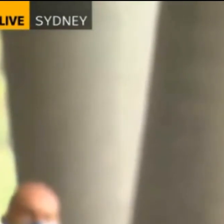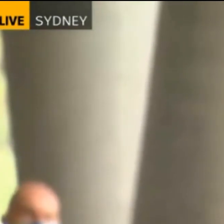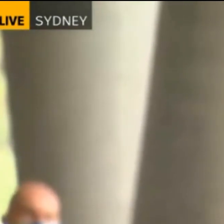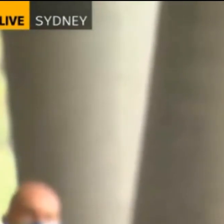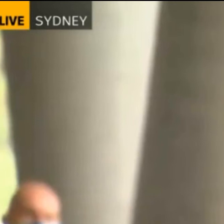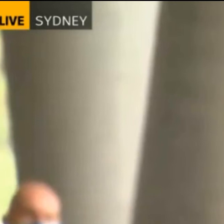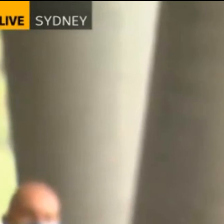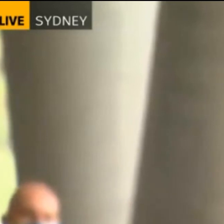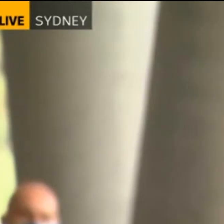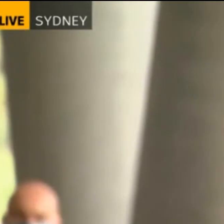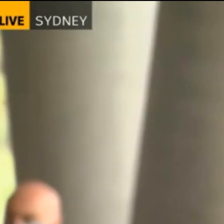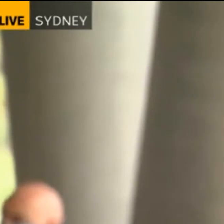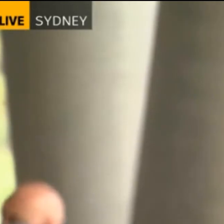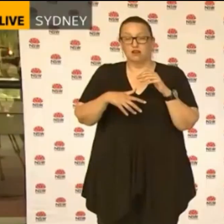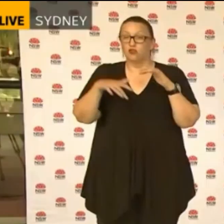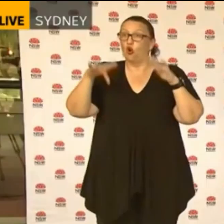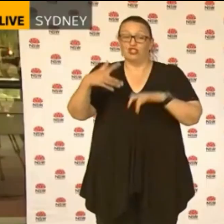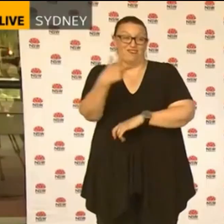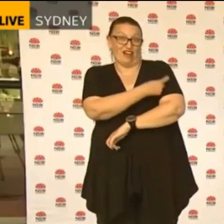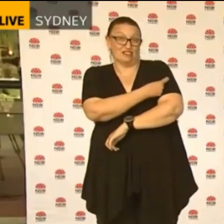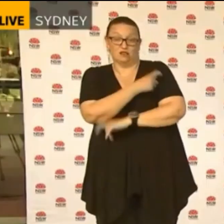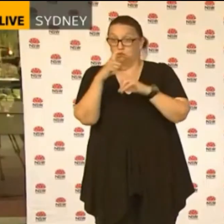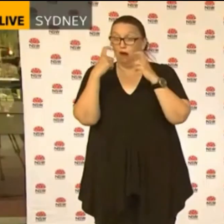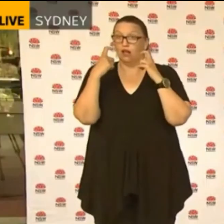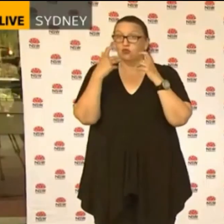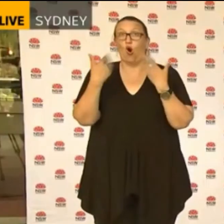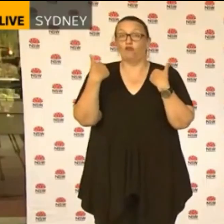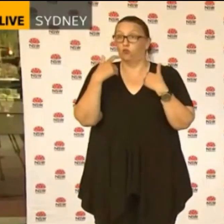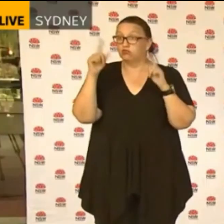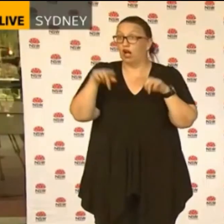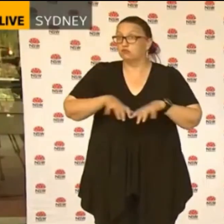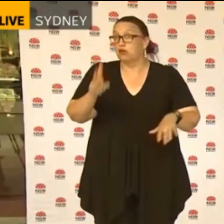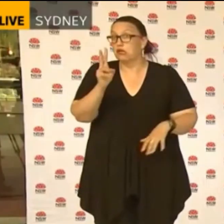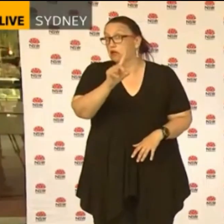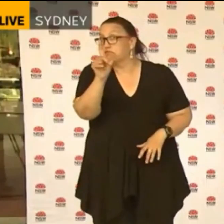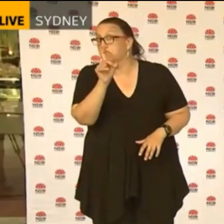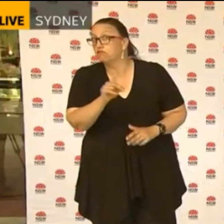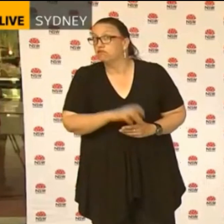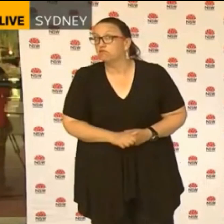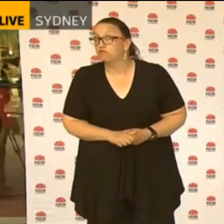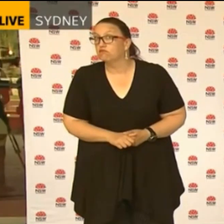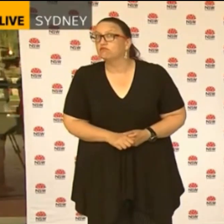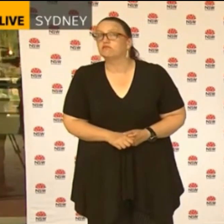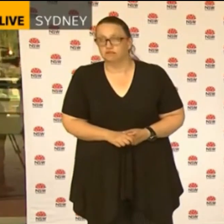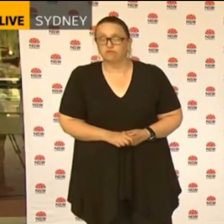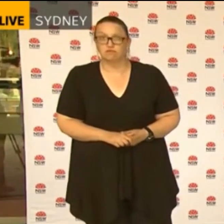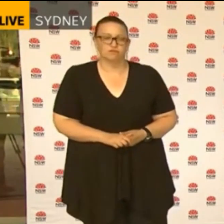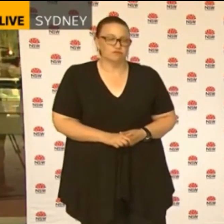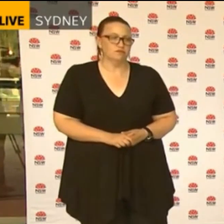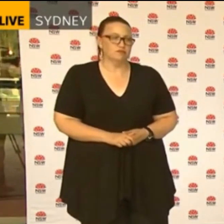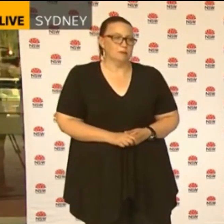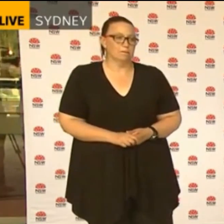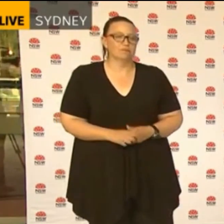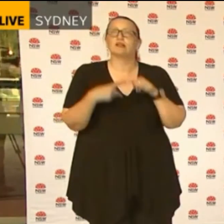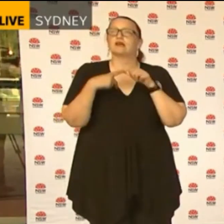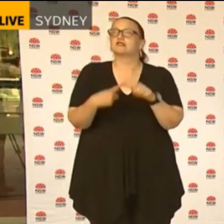before vaccines are around? That there's no silver bullet to preventing spread, but masks are a line of defence, particularly